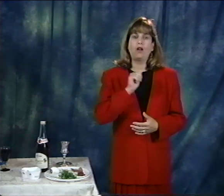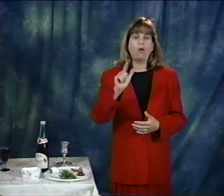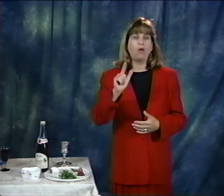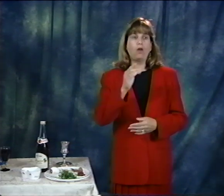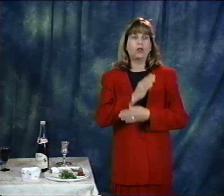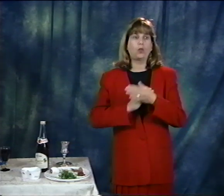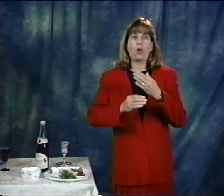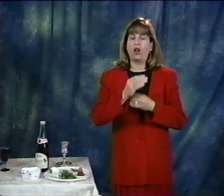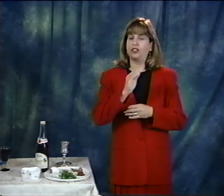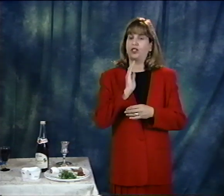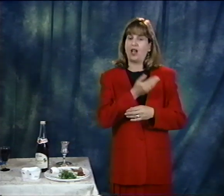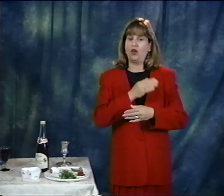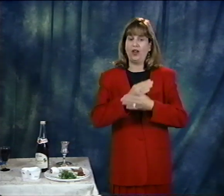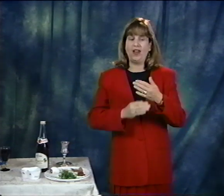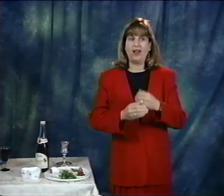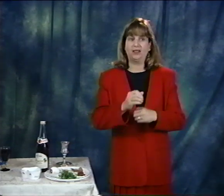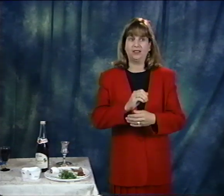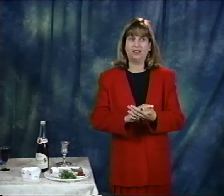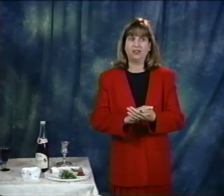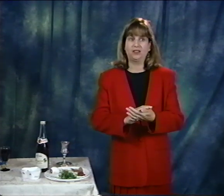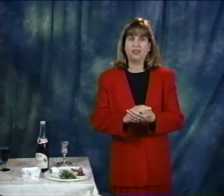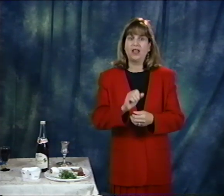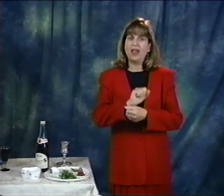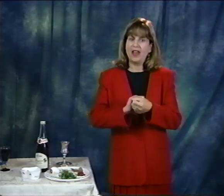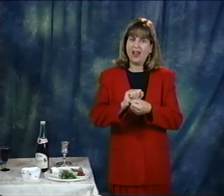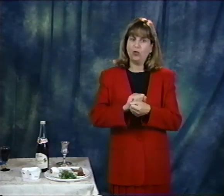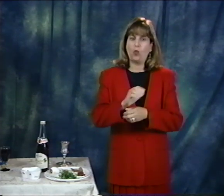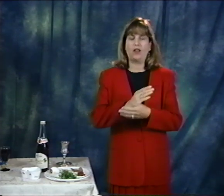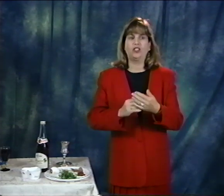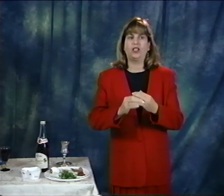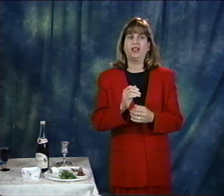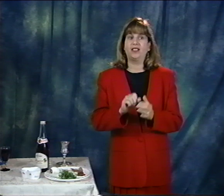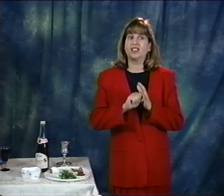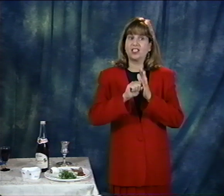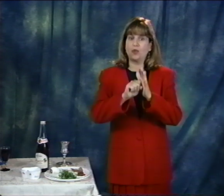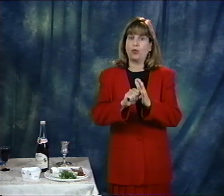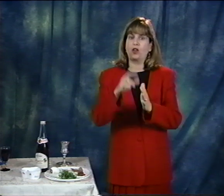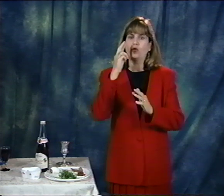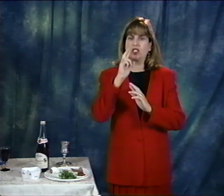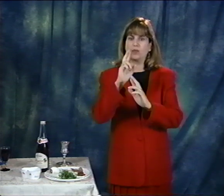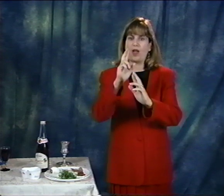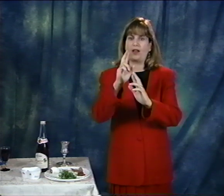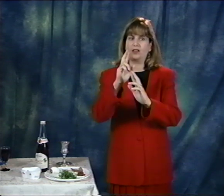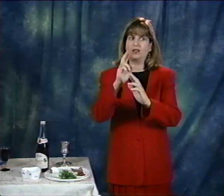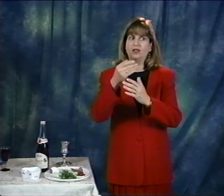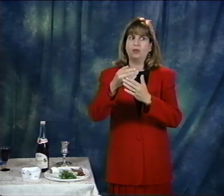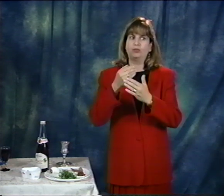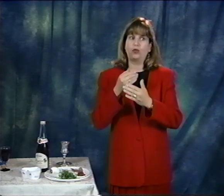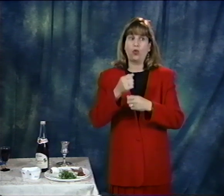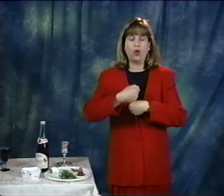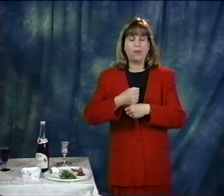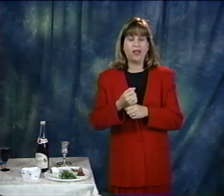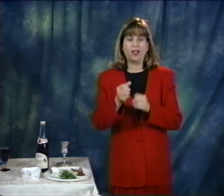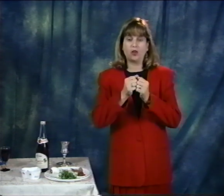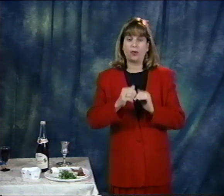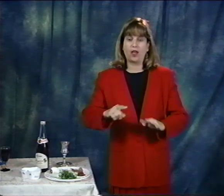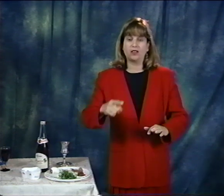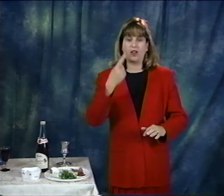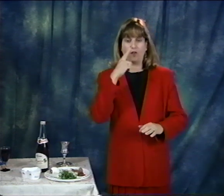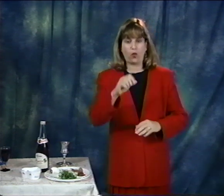We all wash our hands. Hand washing is a symbol of respect before making the blessing